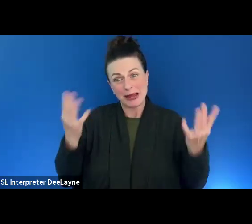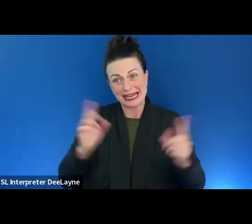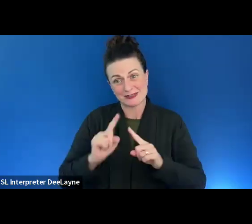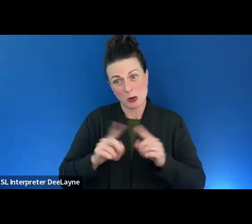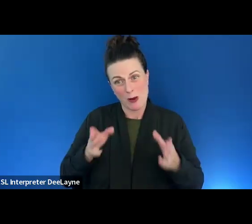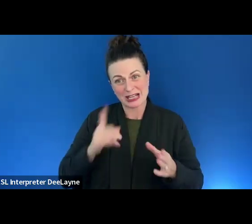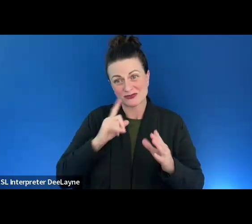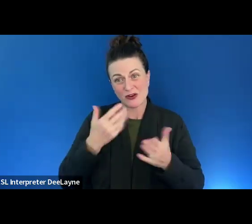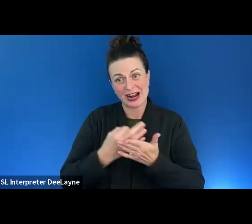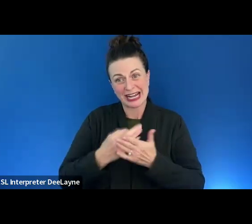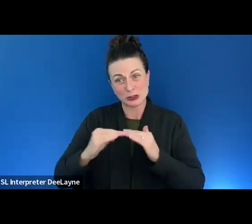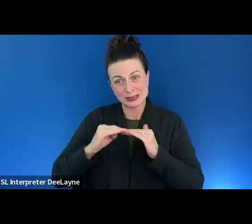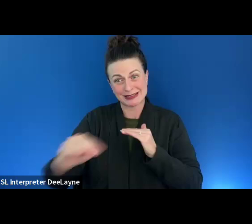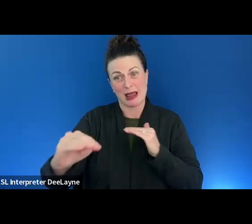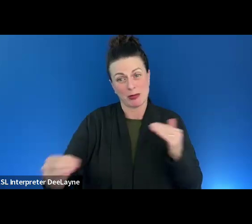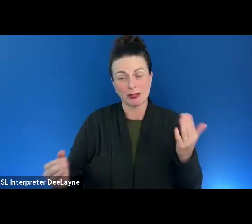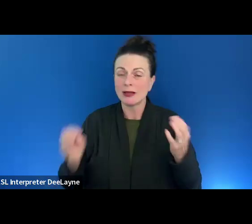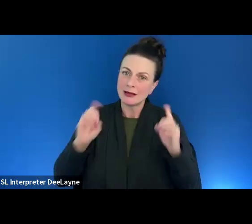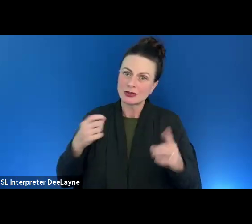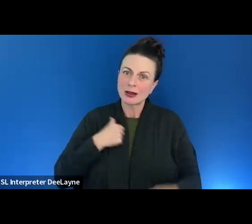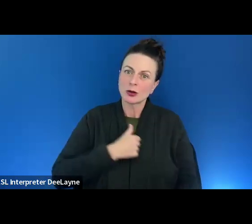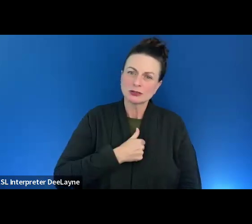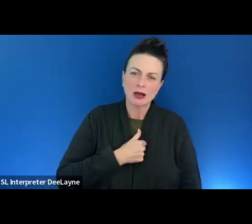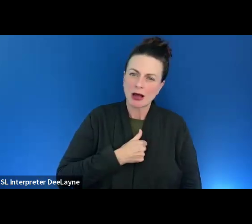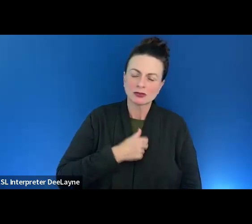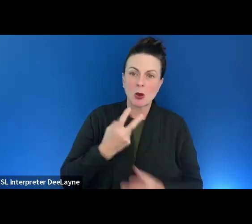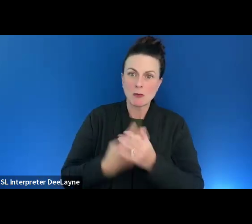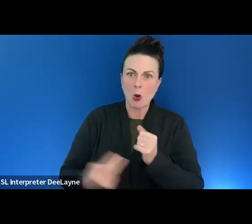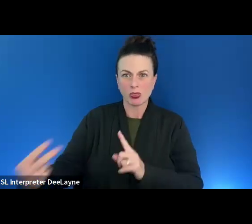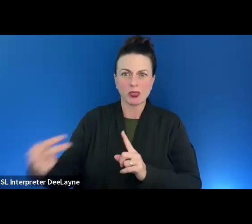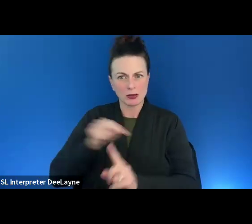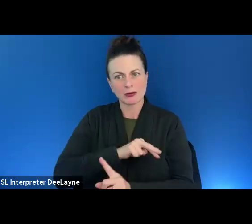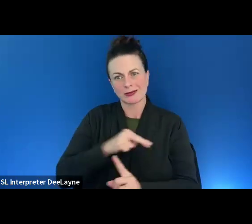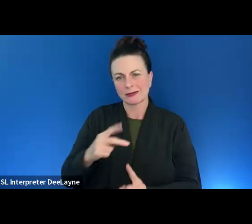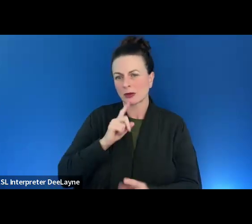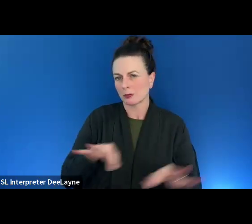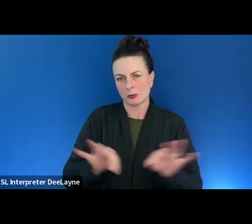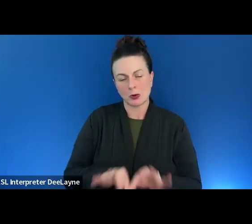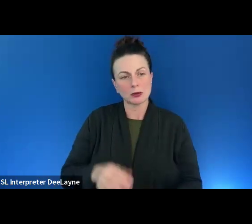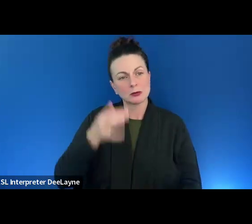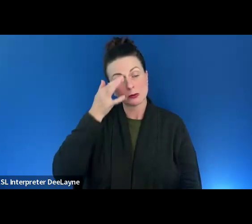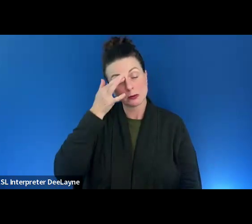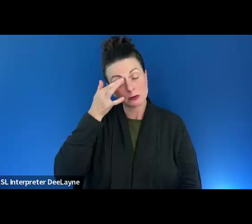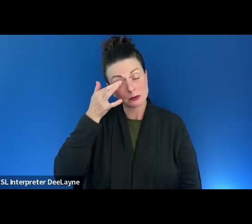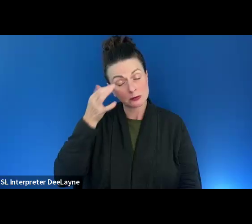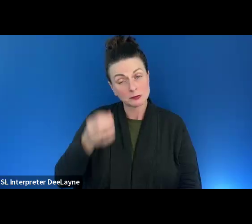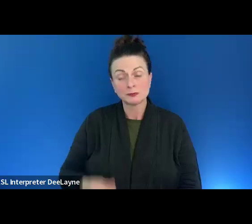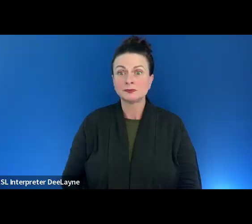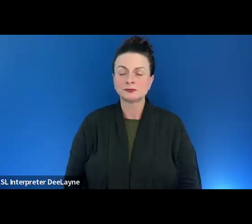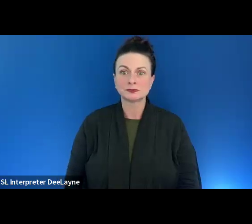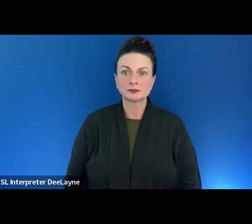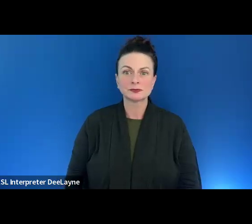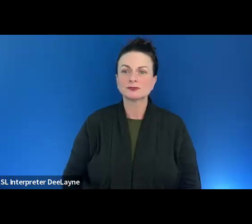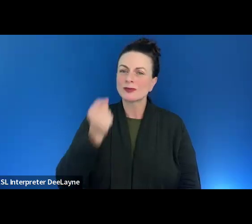and entrepreneurship is one of those. So I think educating ourselves on both sides is really important. I think number two, understanding